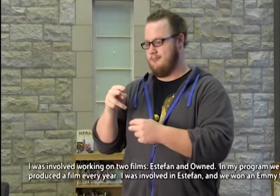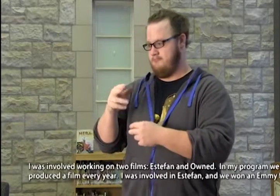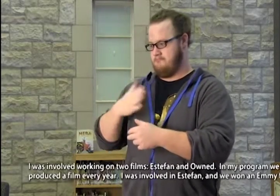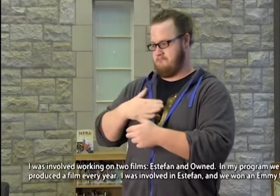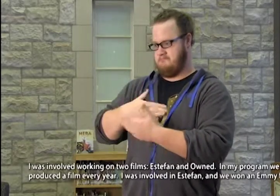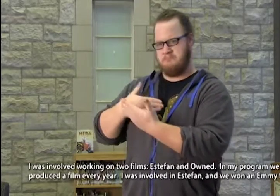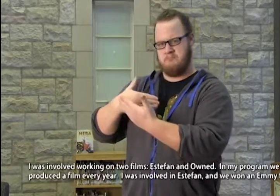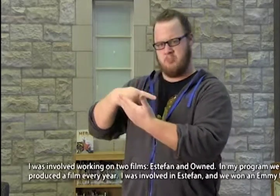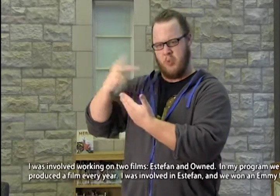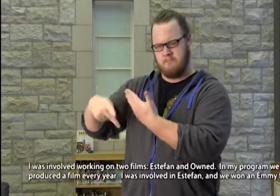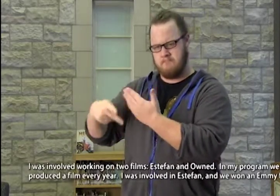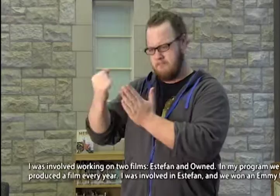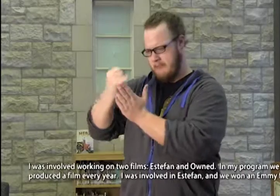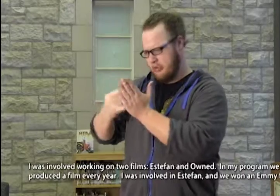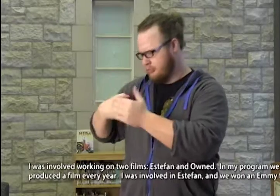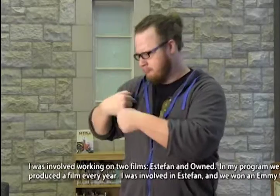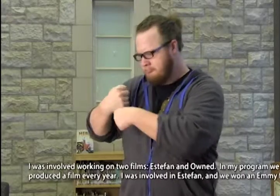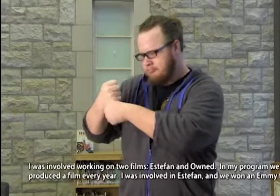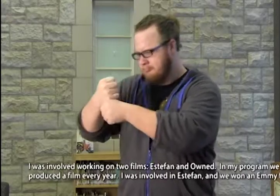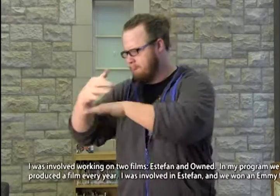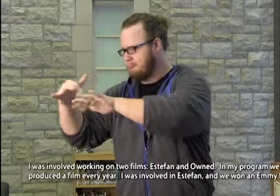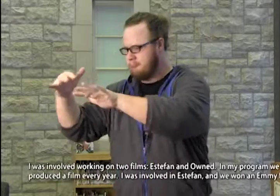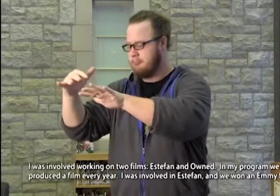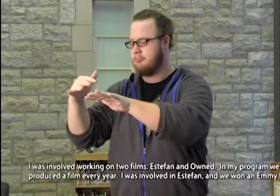And in my program, we produced a film every year.